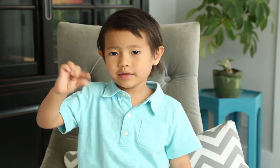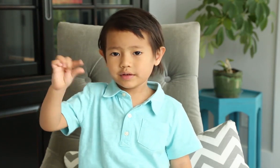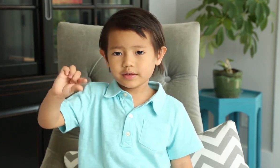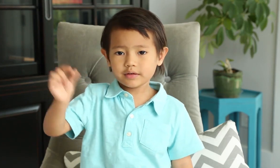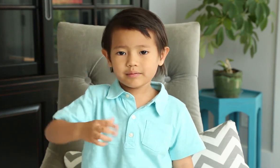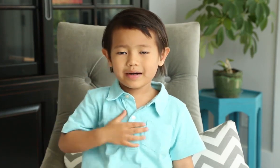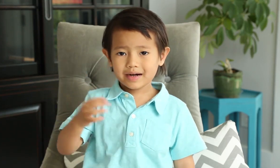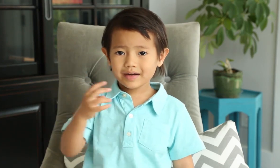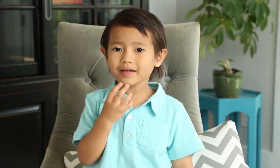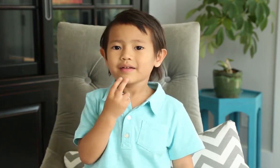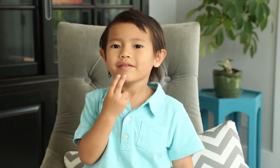Green, my favorite.